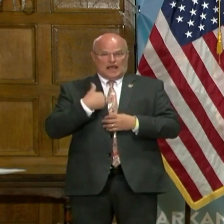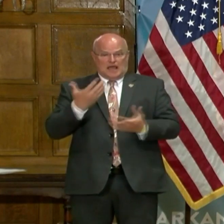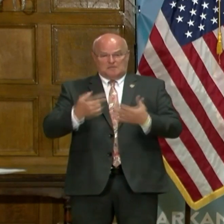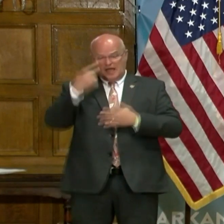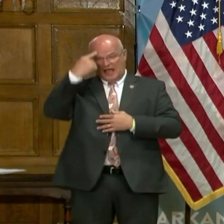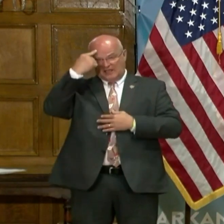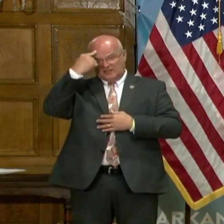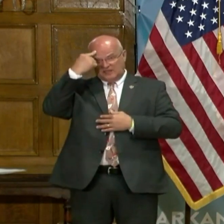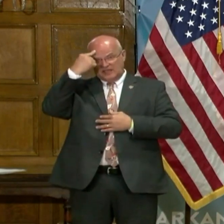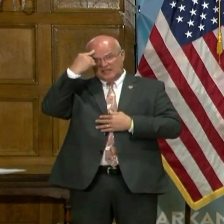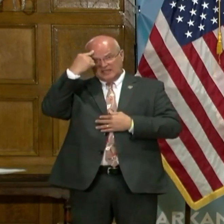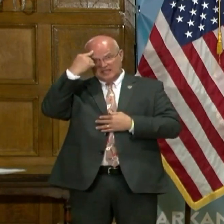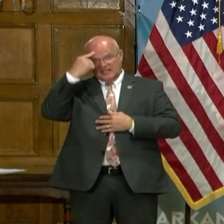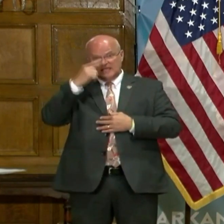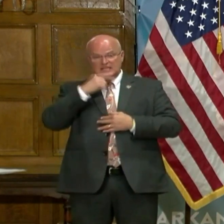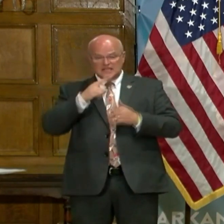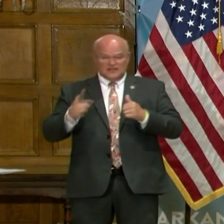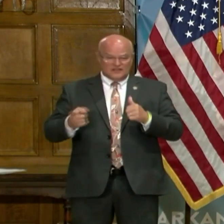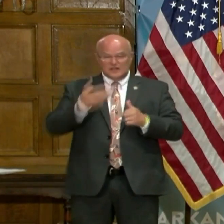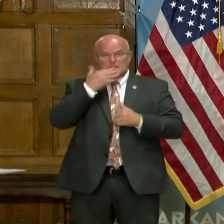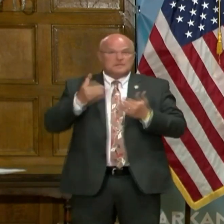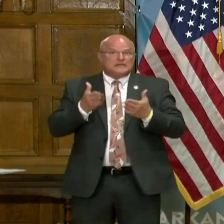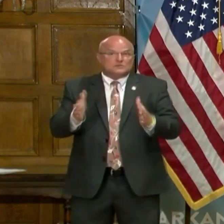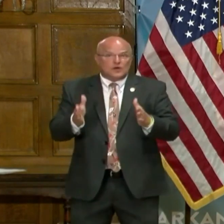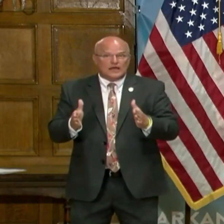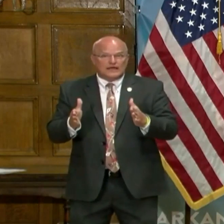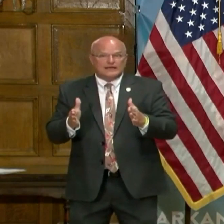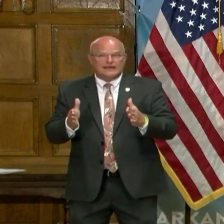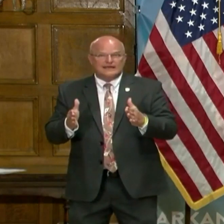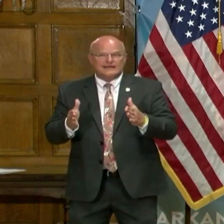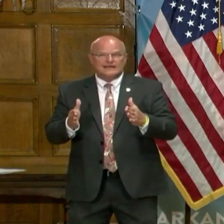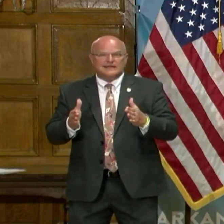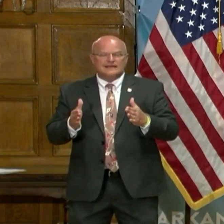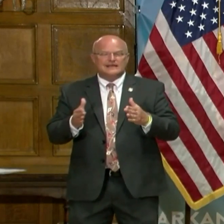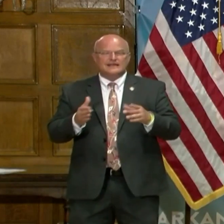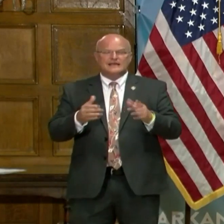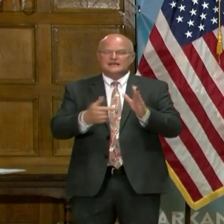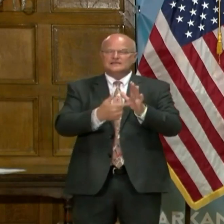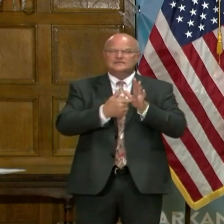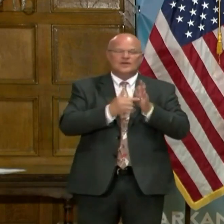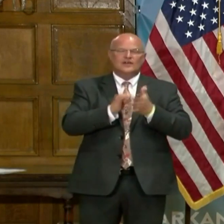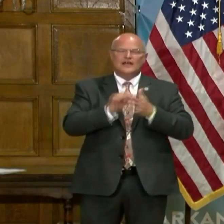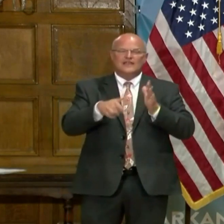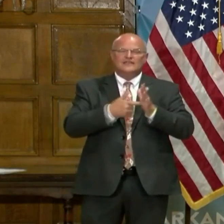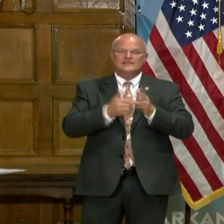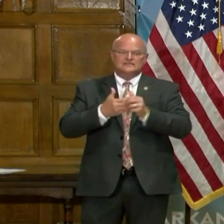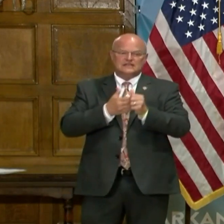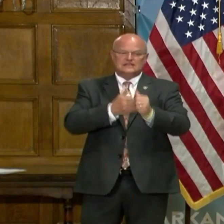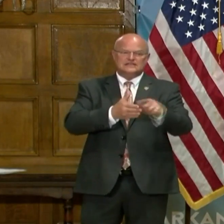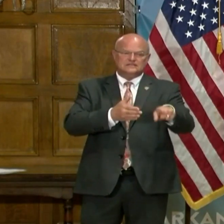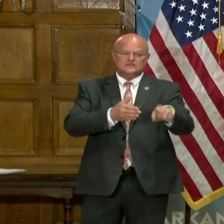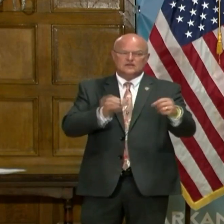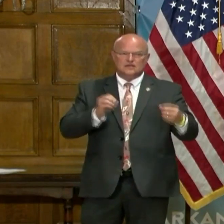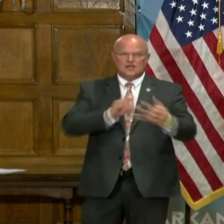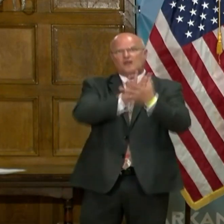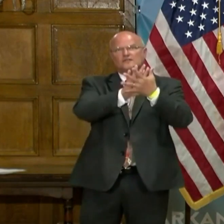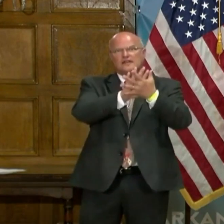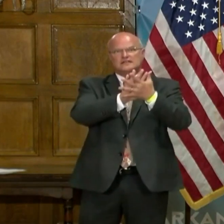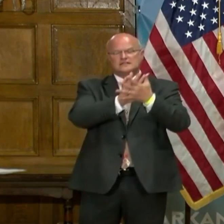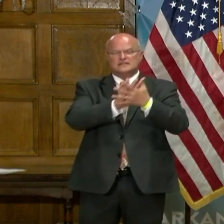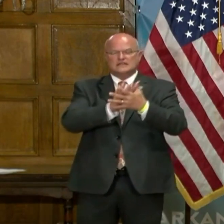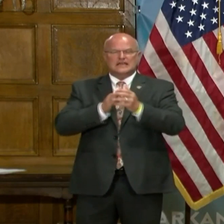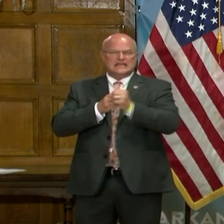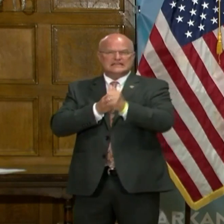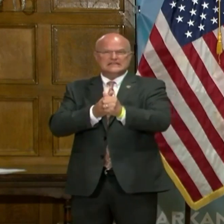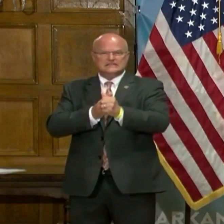might think is the best way to do it. It's pointed out that this could lead to a confrontation. It could